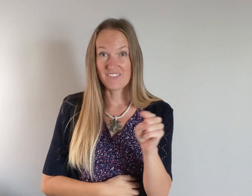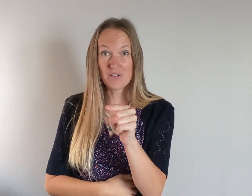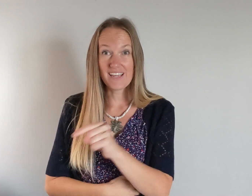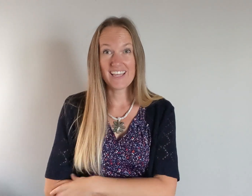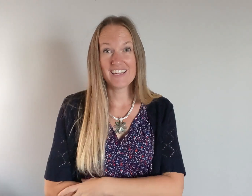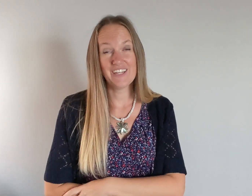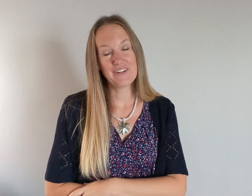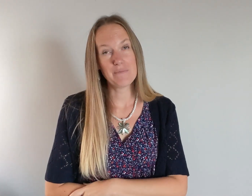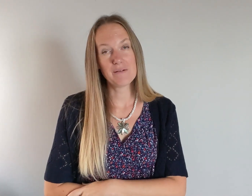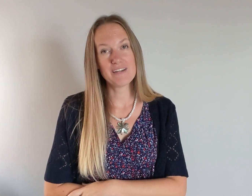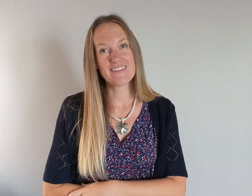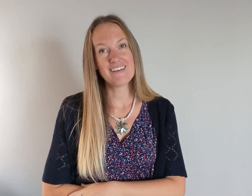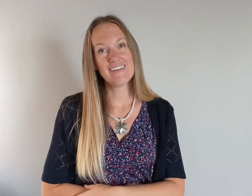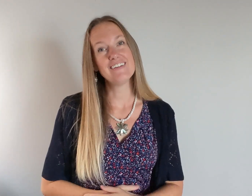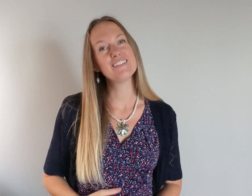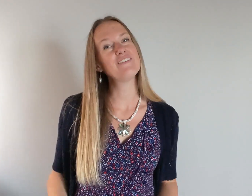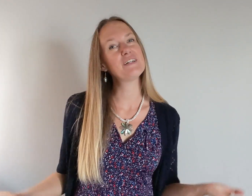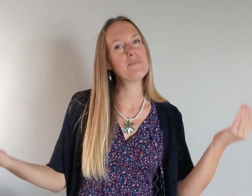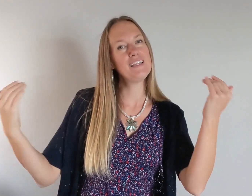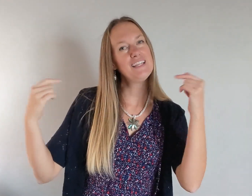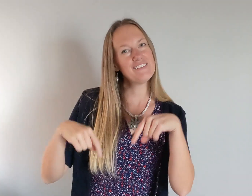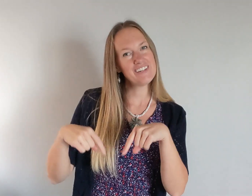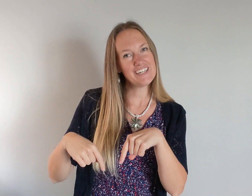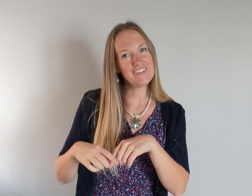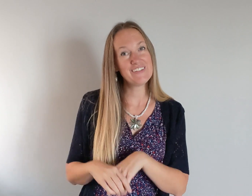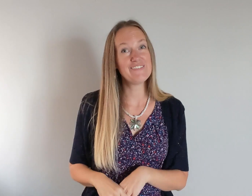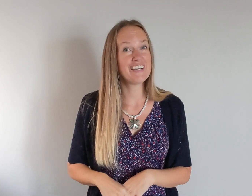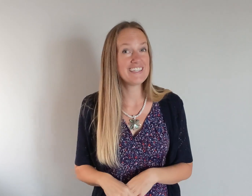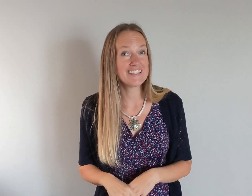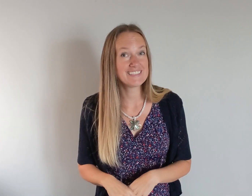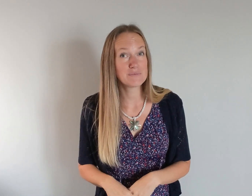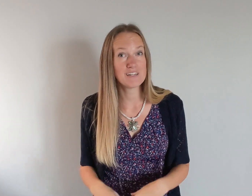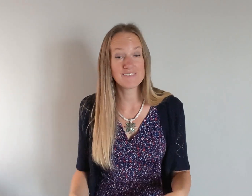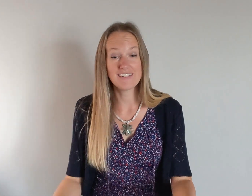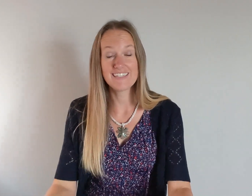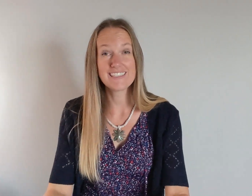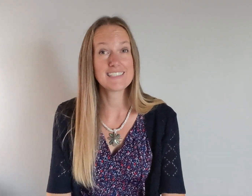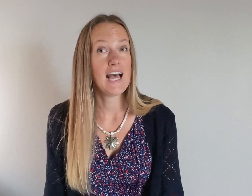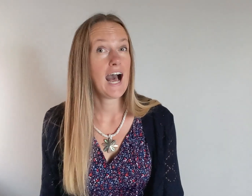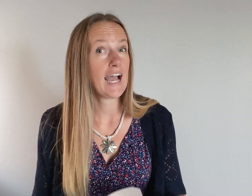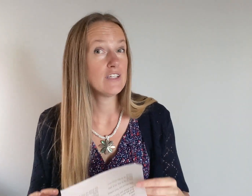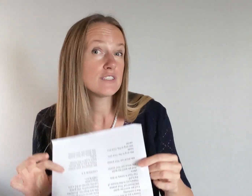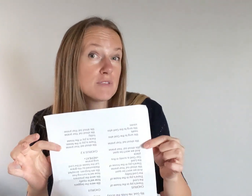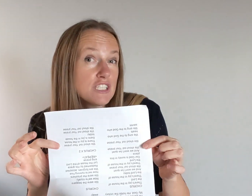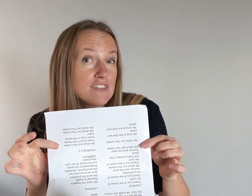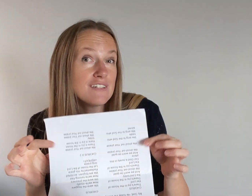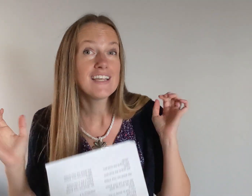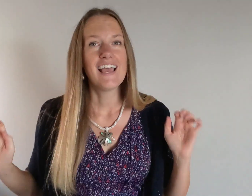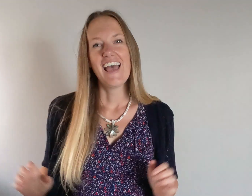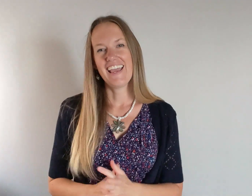you're right-handed you're going to mirror my sign. Also, if you look below the video you'll find links to print off the lyrics. I use them too.